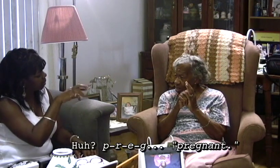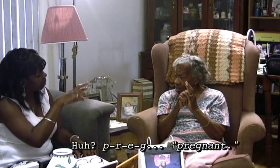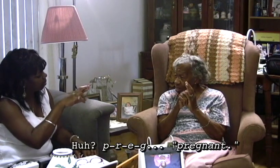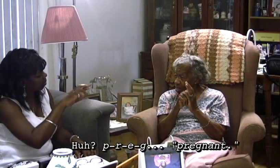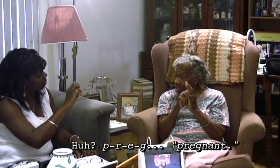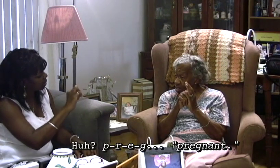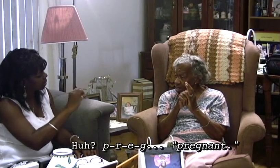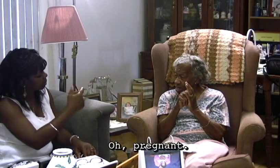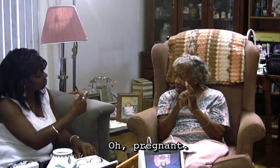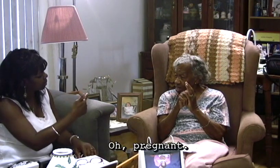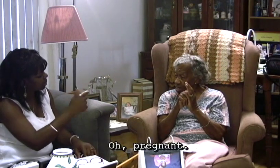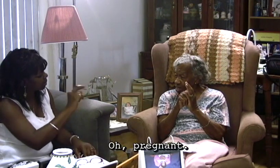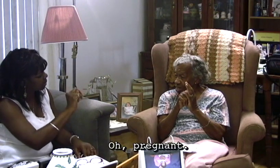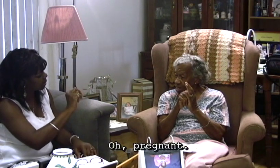Pregnant.